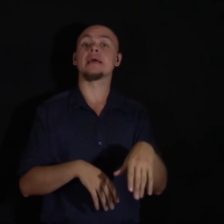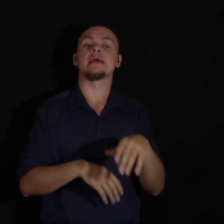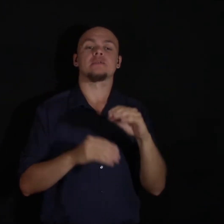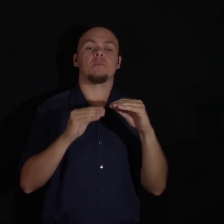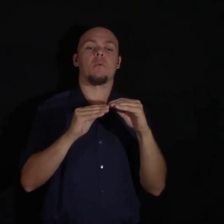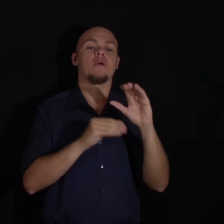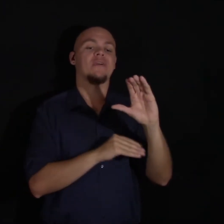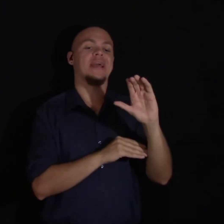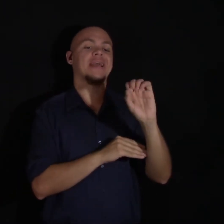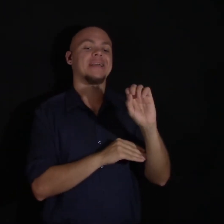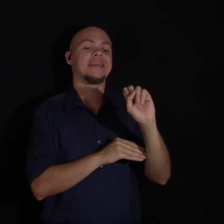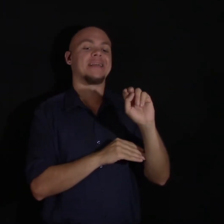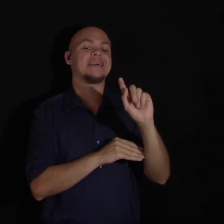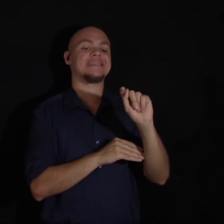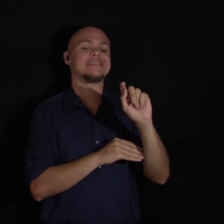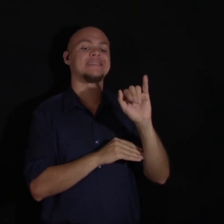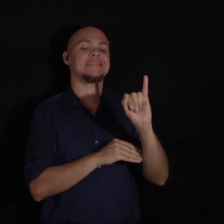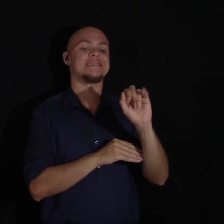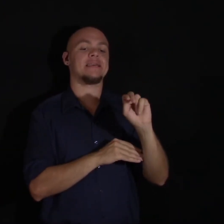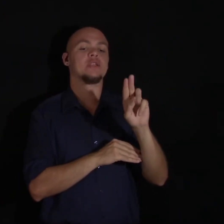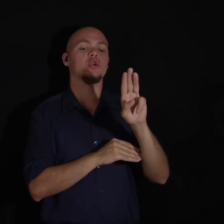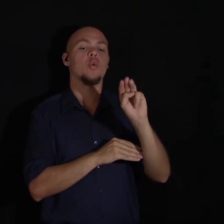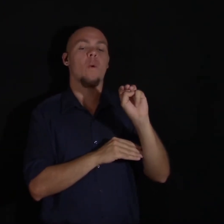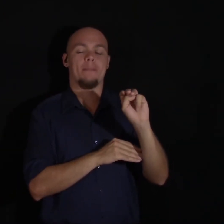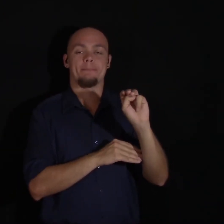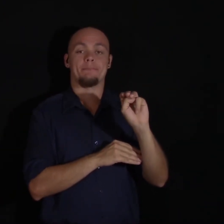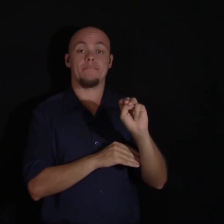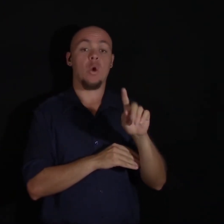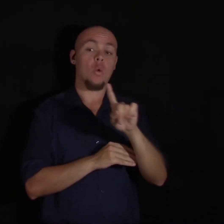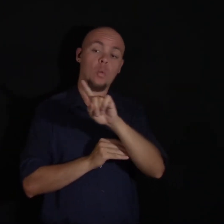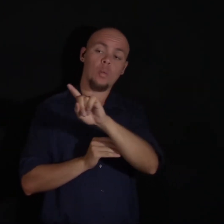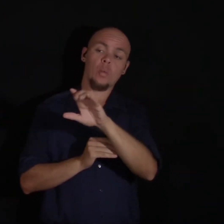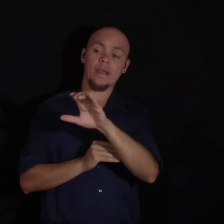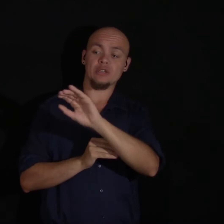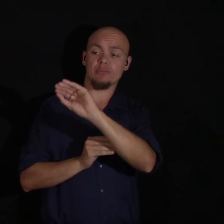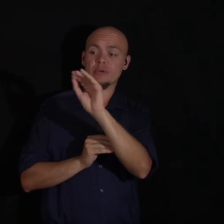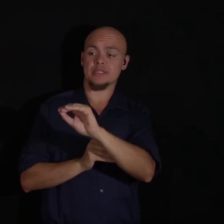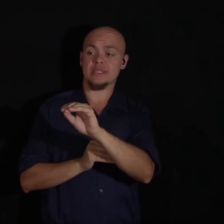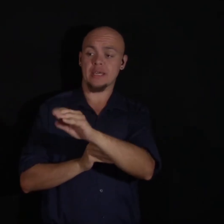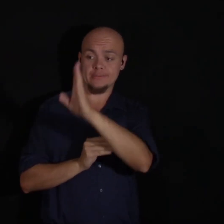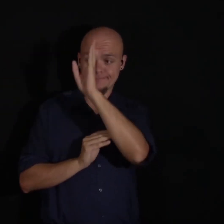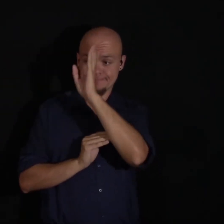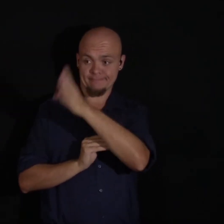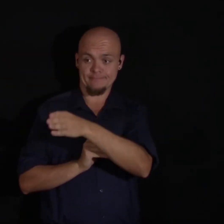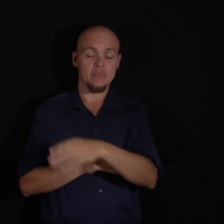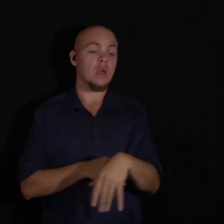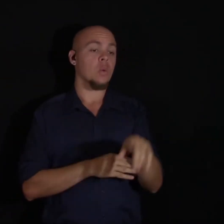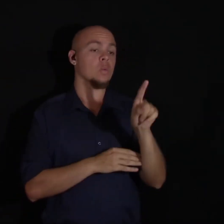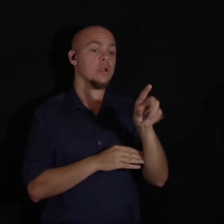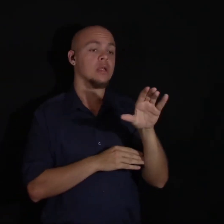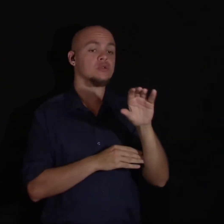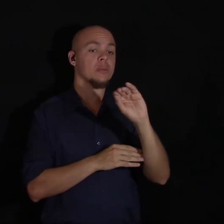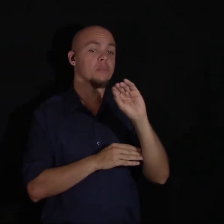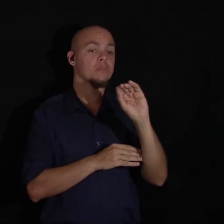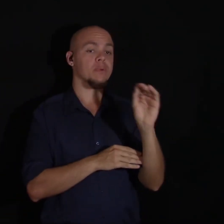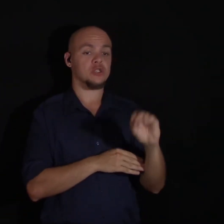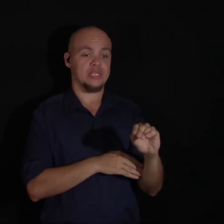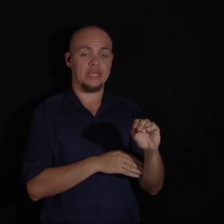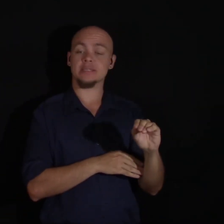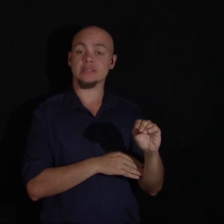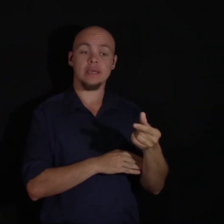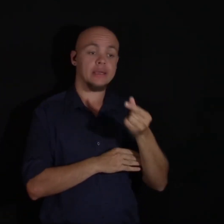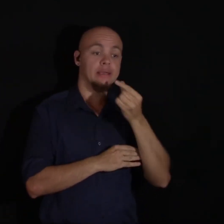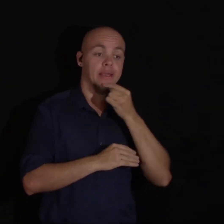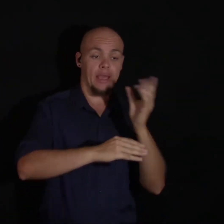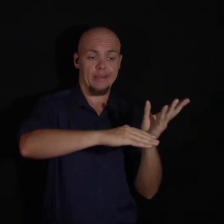continuum between people who are 100% heterosexual and those who are 100% homosexual. A lot of people,